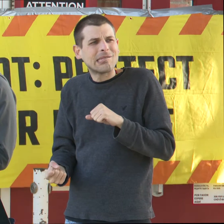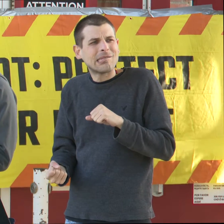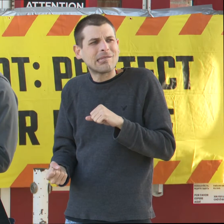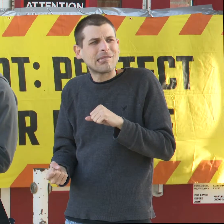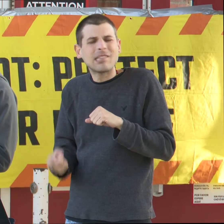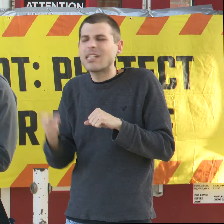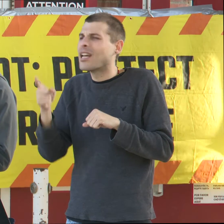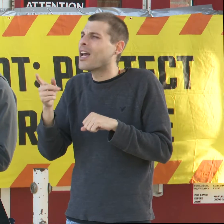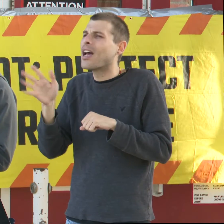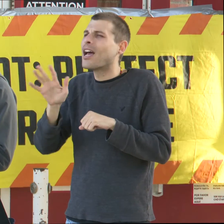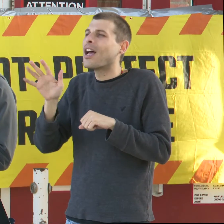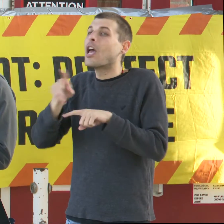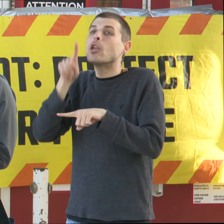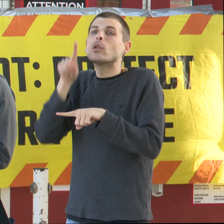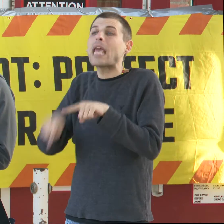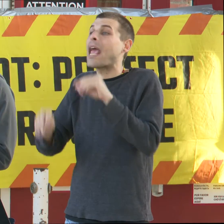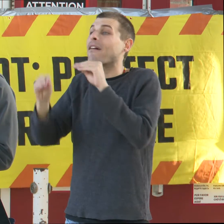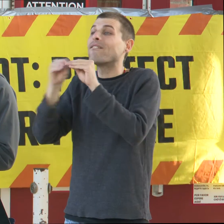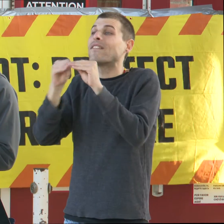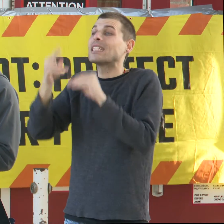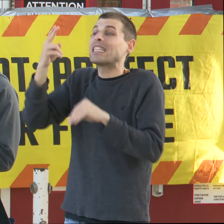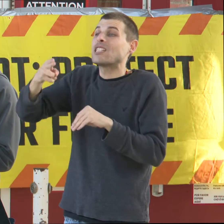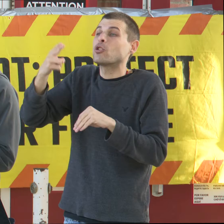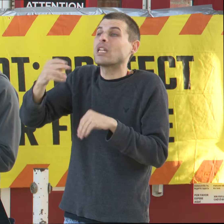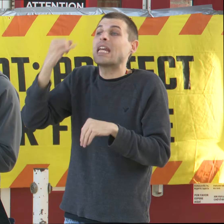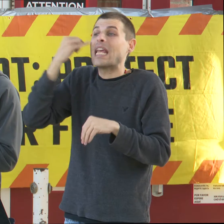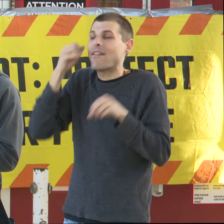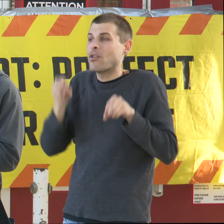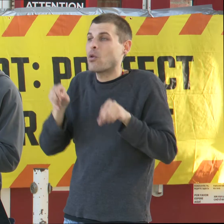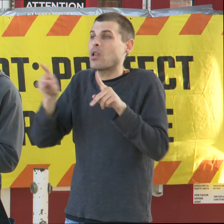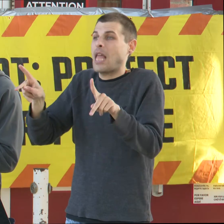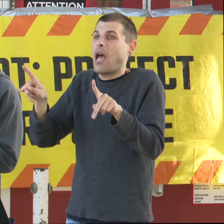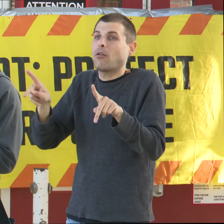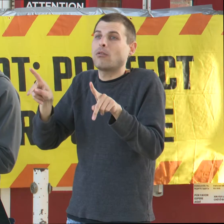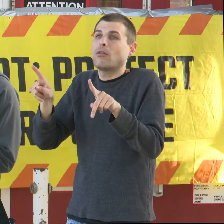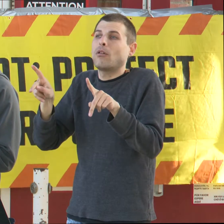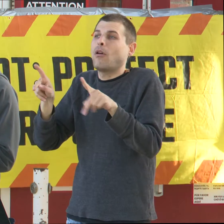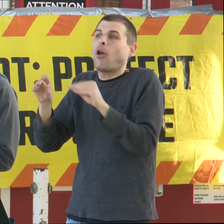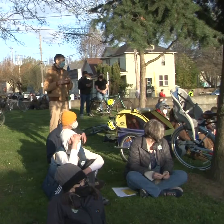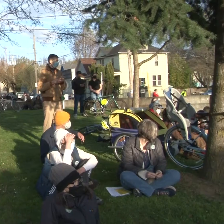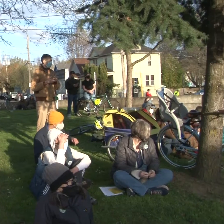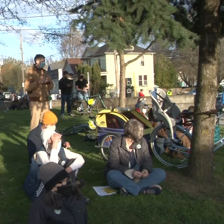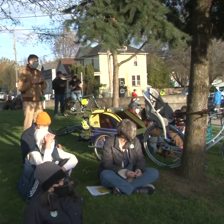You can't do fix history if you don't, if you keep sweeping under the rug.